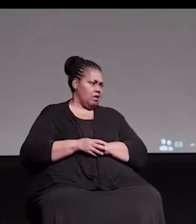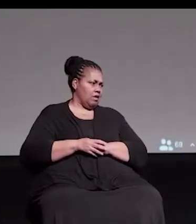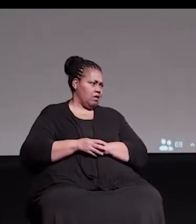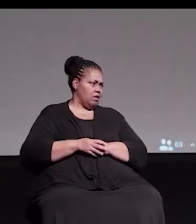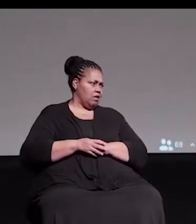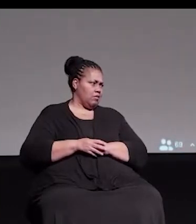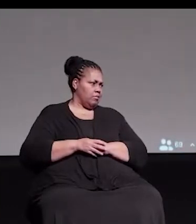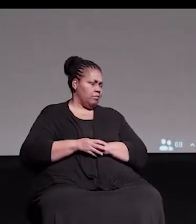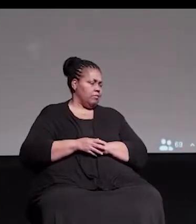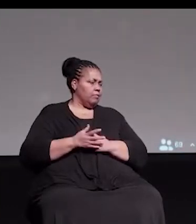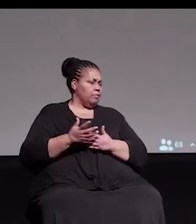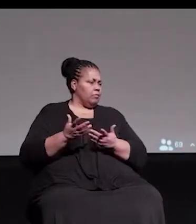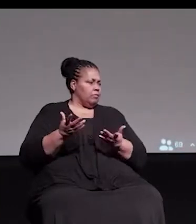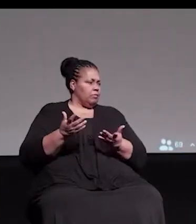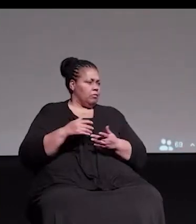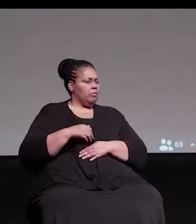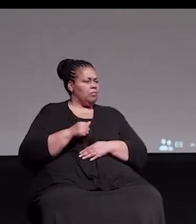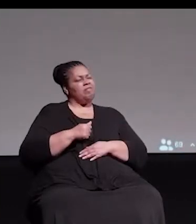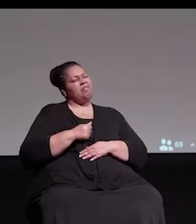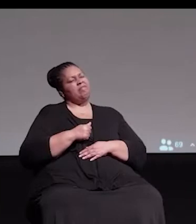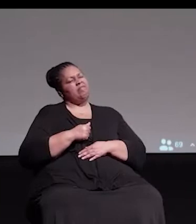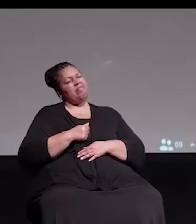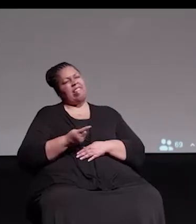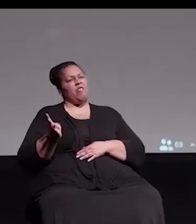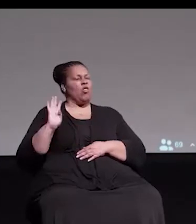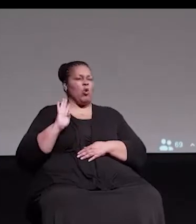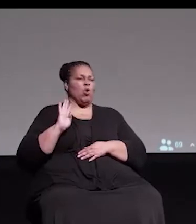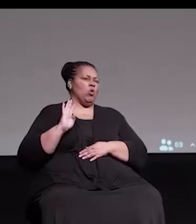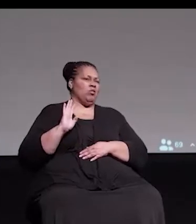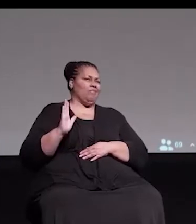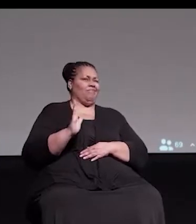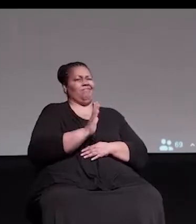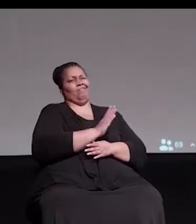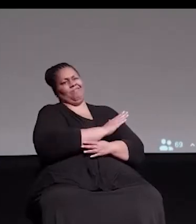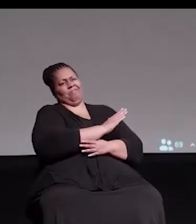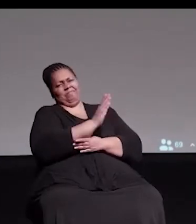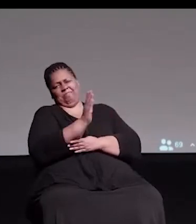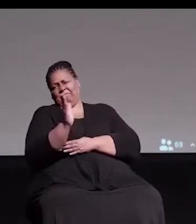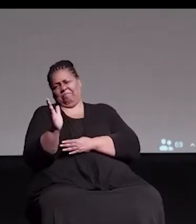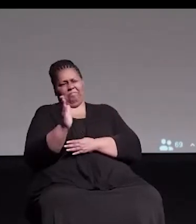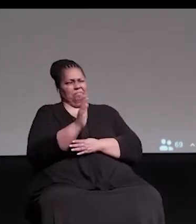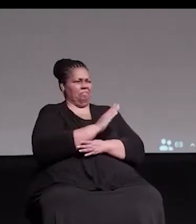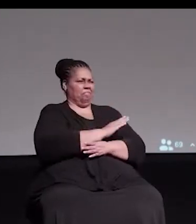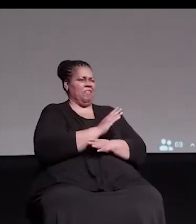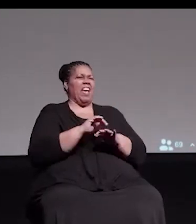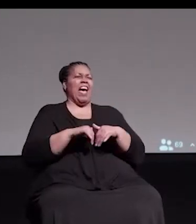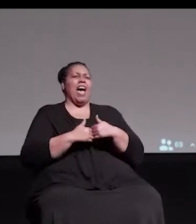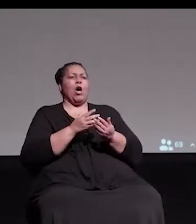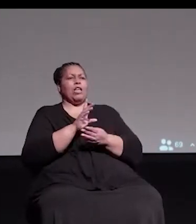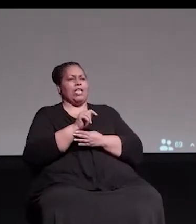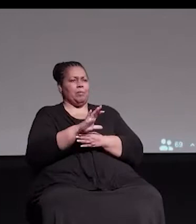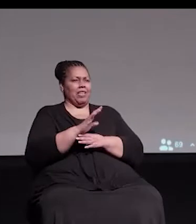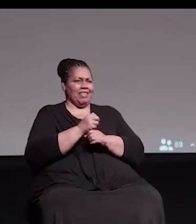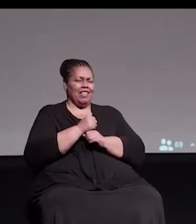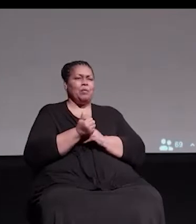several, you know, type. There's a gamut of, you know, how documentaries get in the process